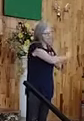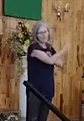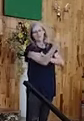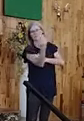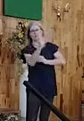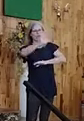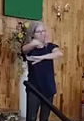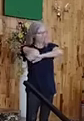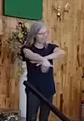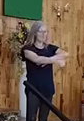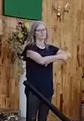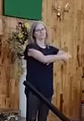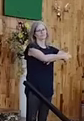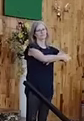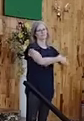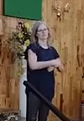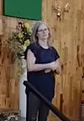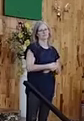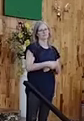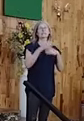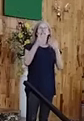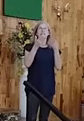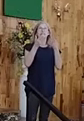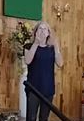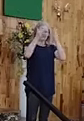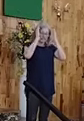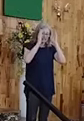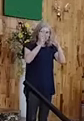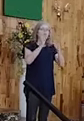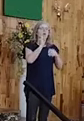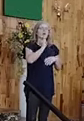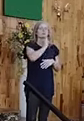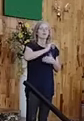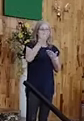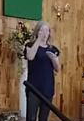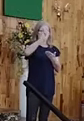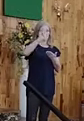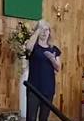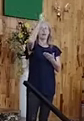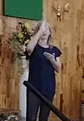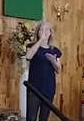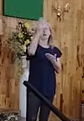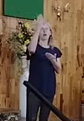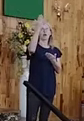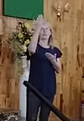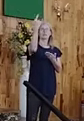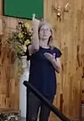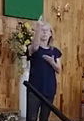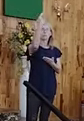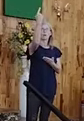every evening. Hear, O Israel, the Lord our God is